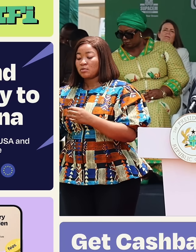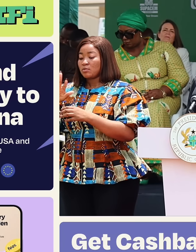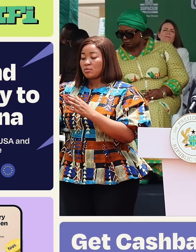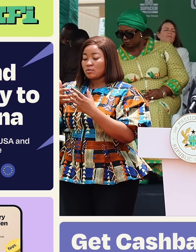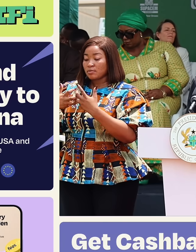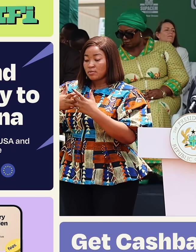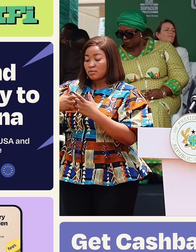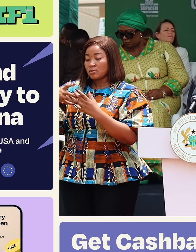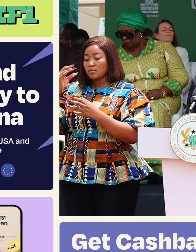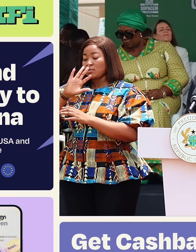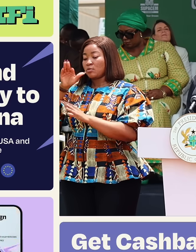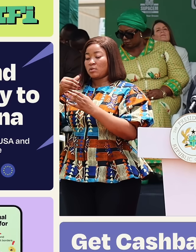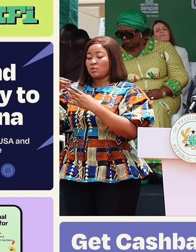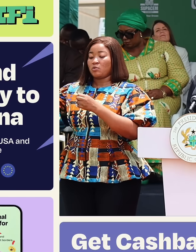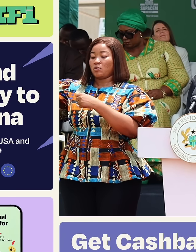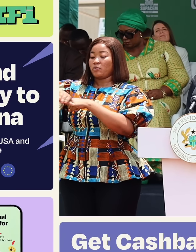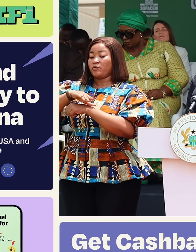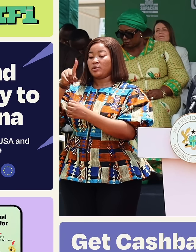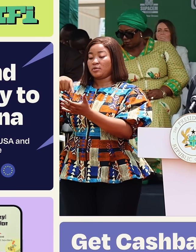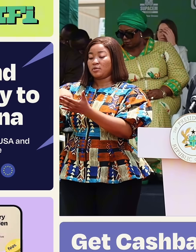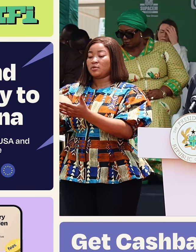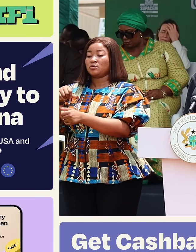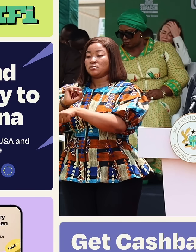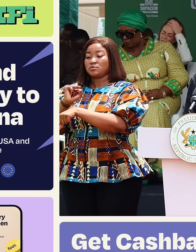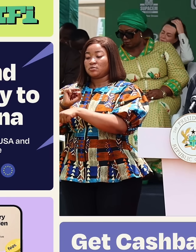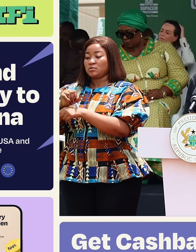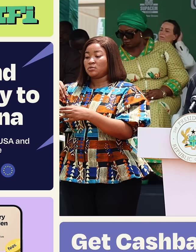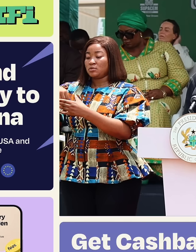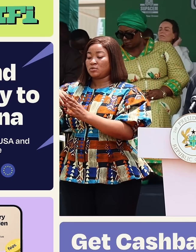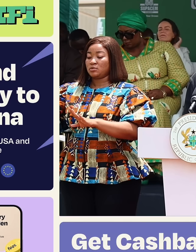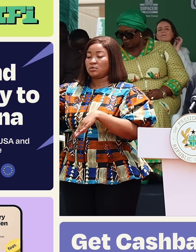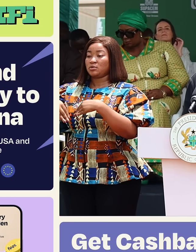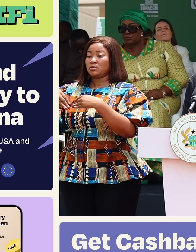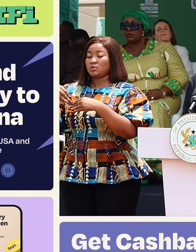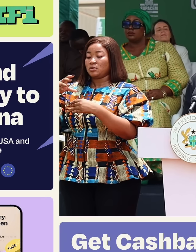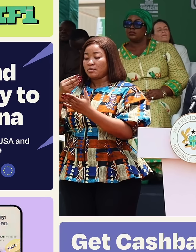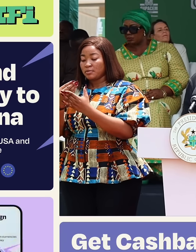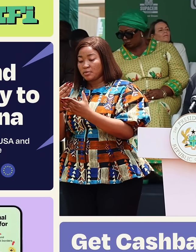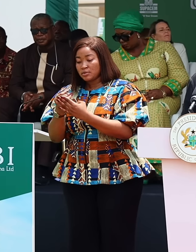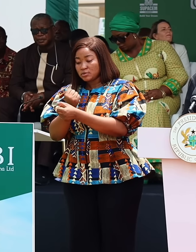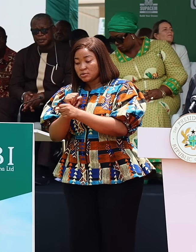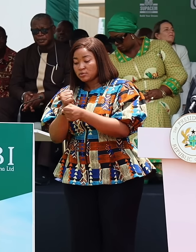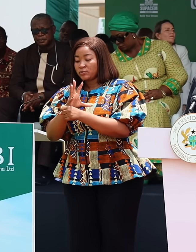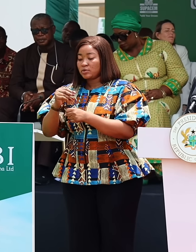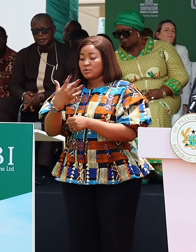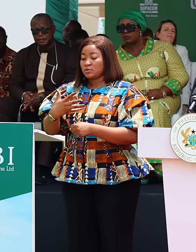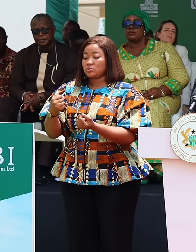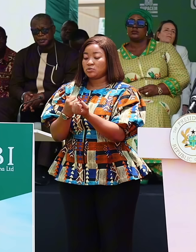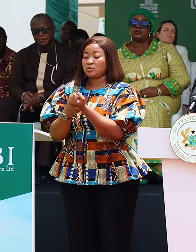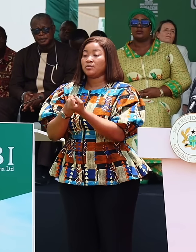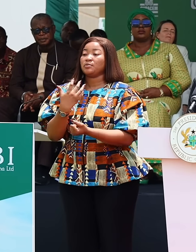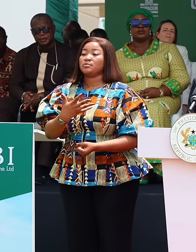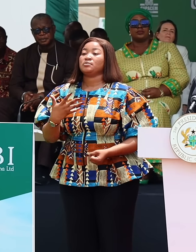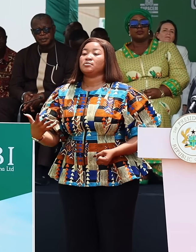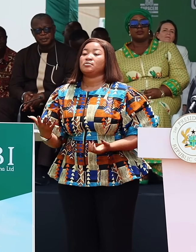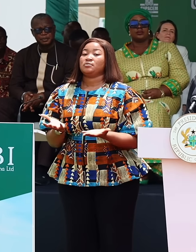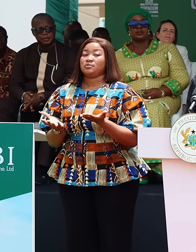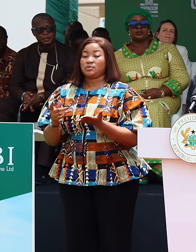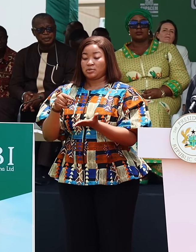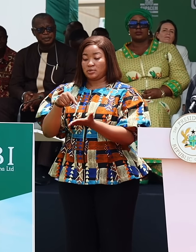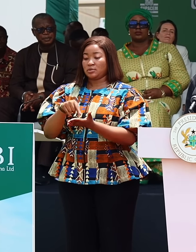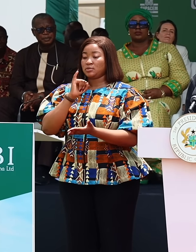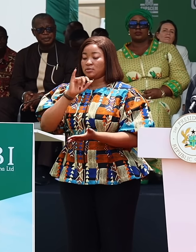operators, and over 1,000 indirect jobs within the supply chain, logistics, and support services.